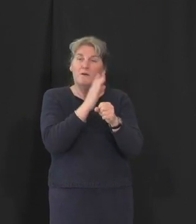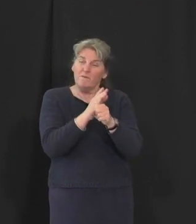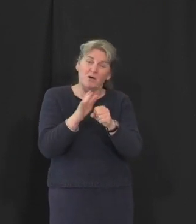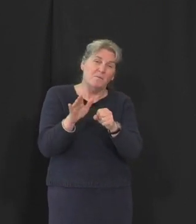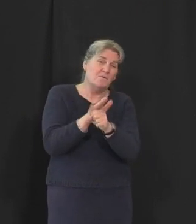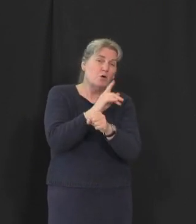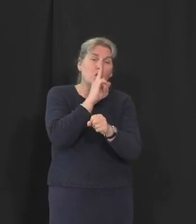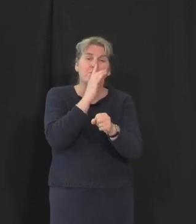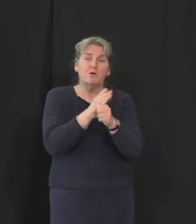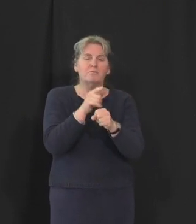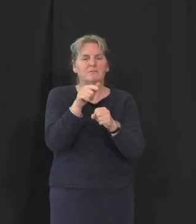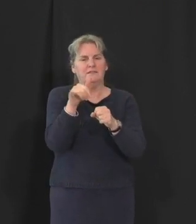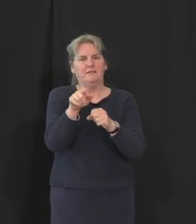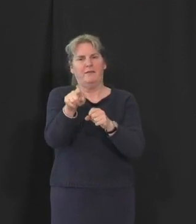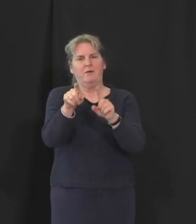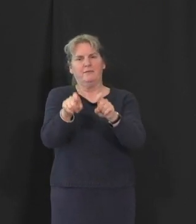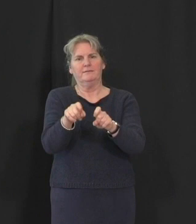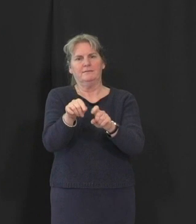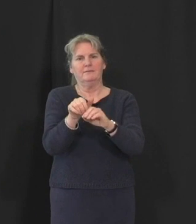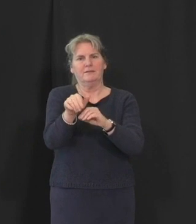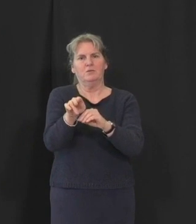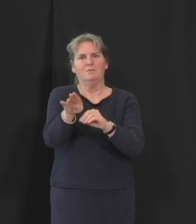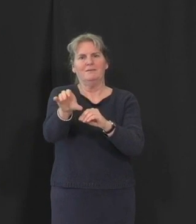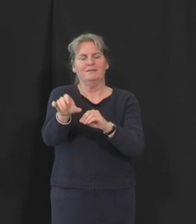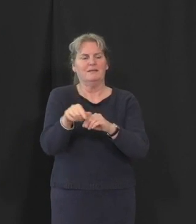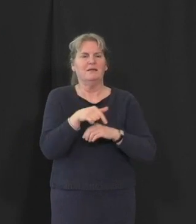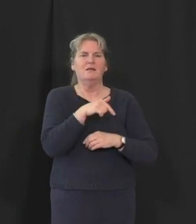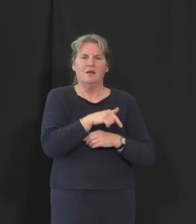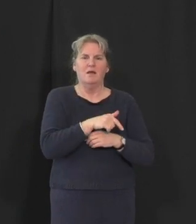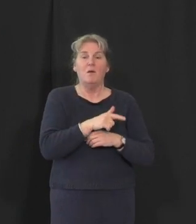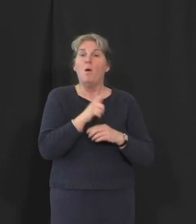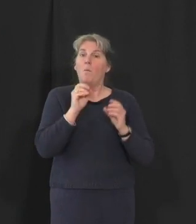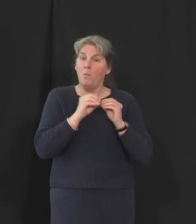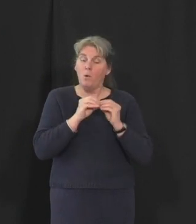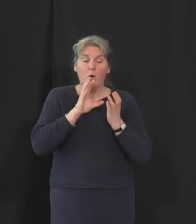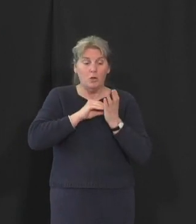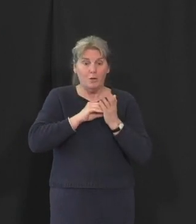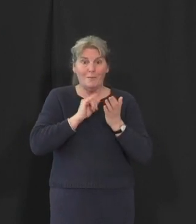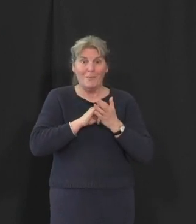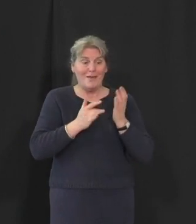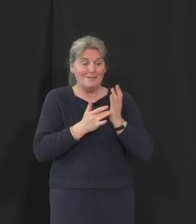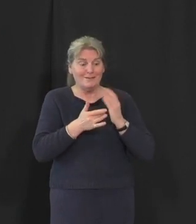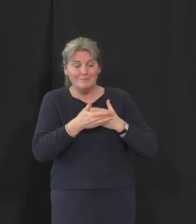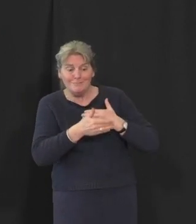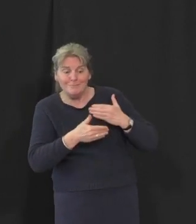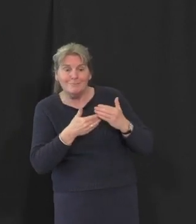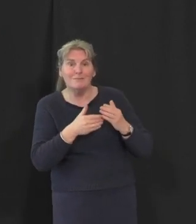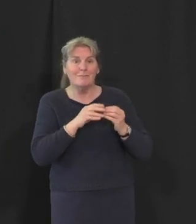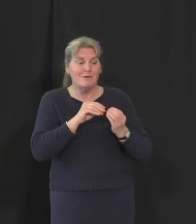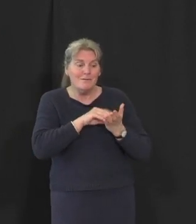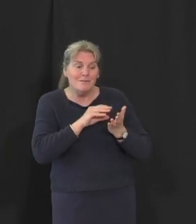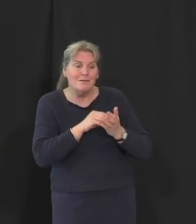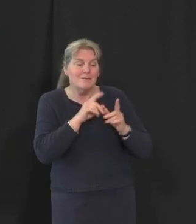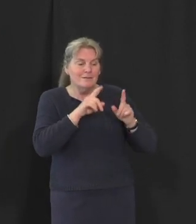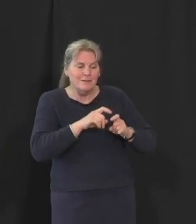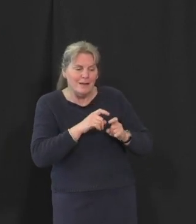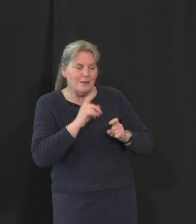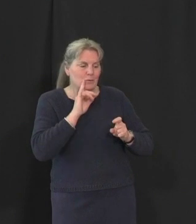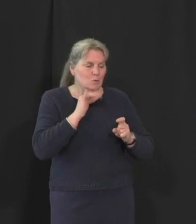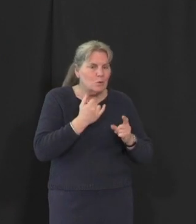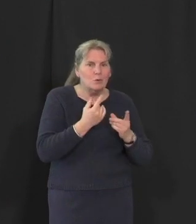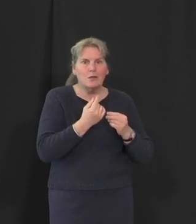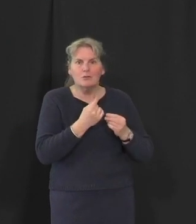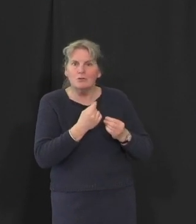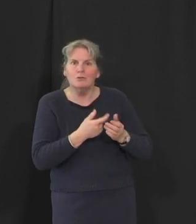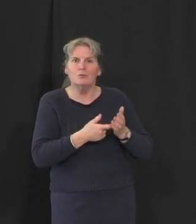So probably more to explain as we learn more about the technology, as we learn more about the test characteristics,